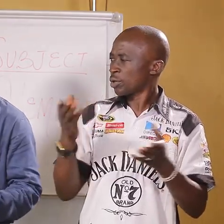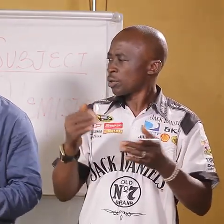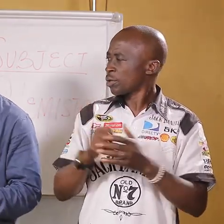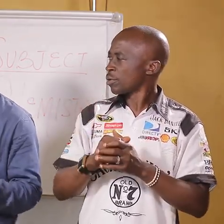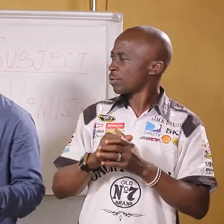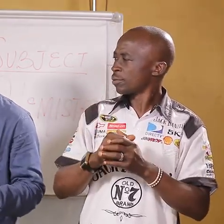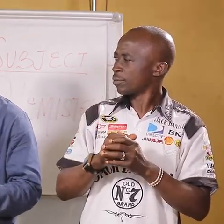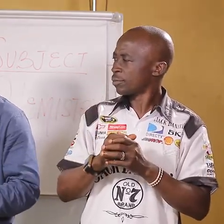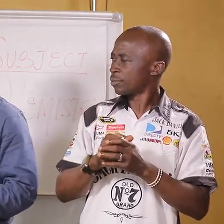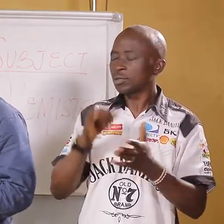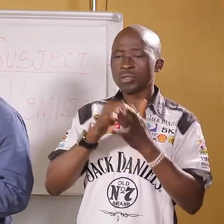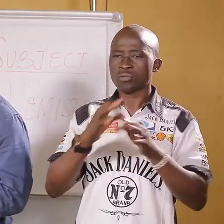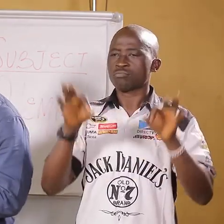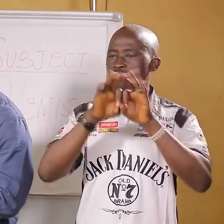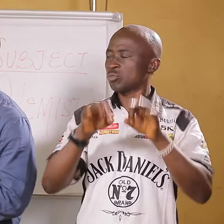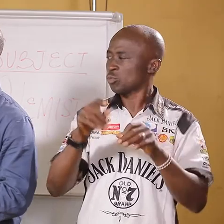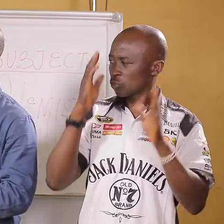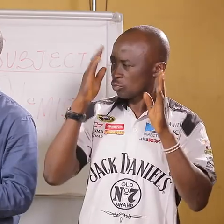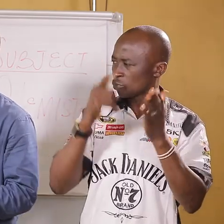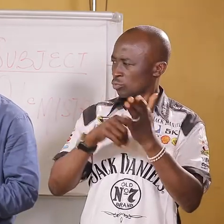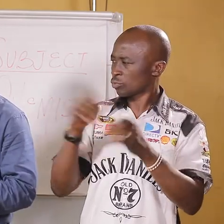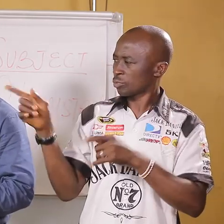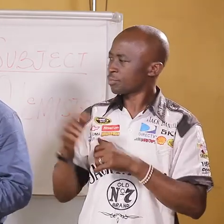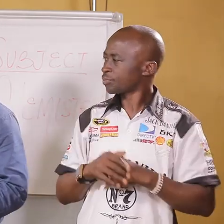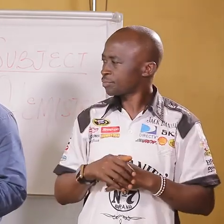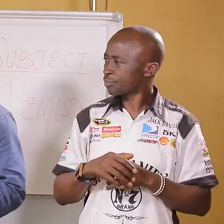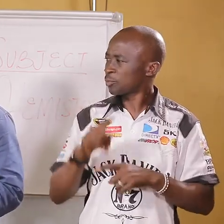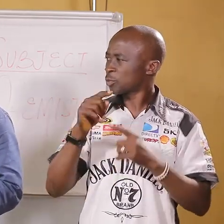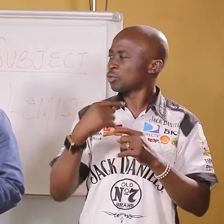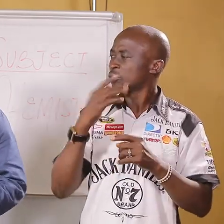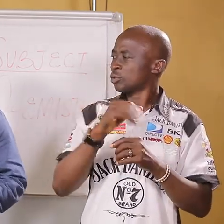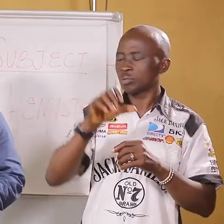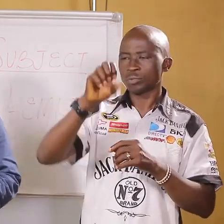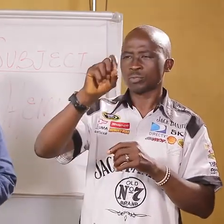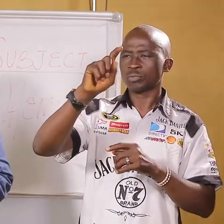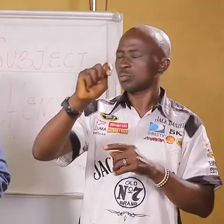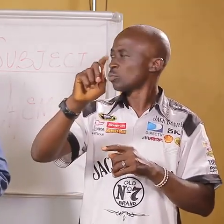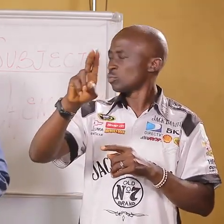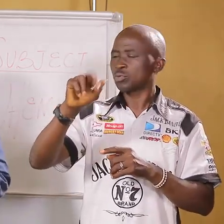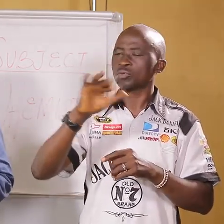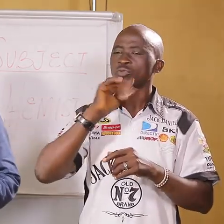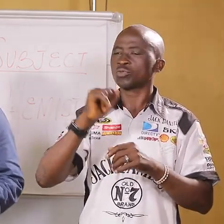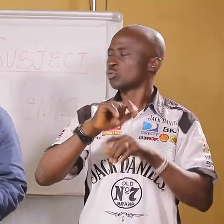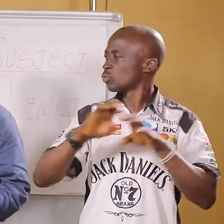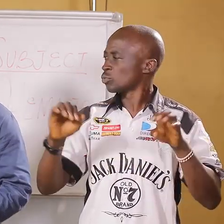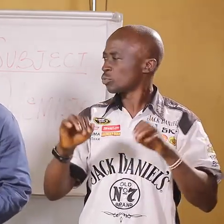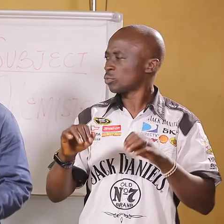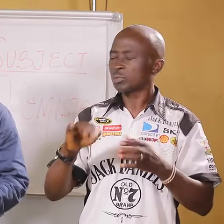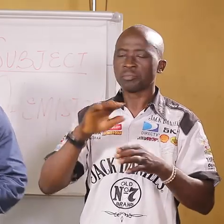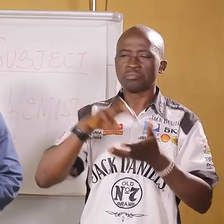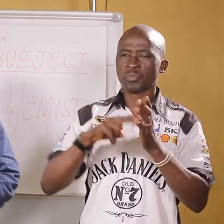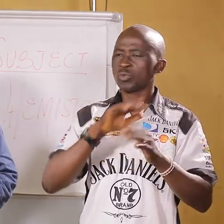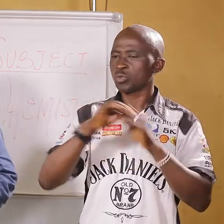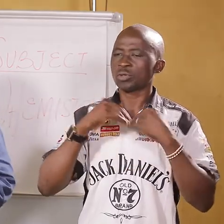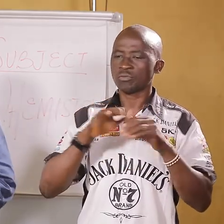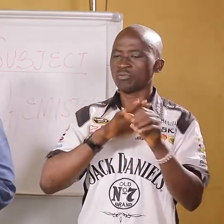with the solvent. It's very, very important for you to note that. And when you say a solution is unsaturated, it means it does not have enough solute